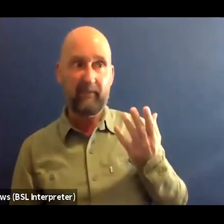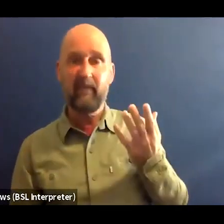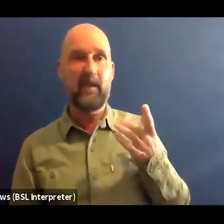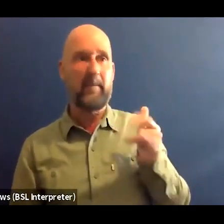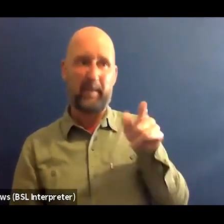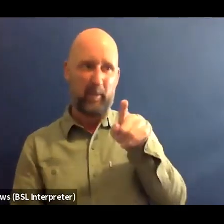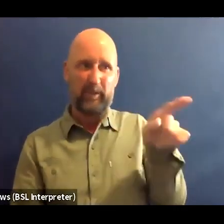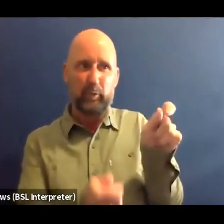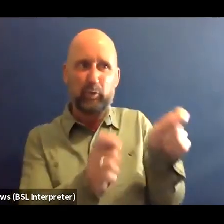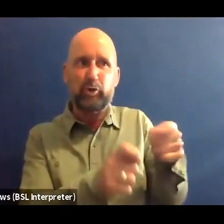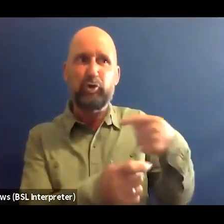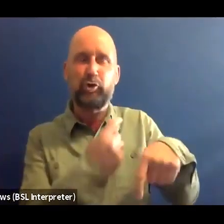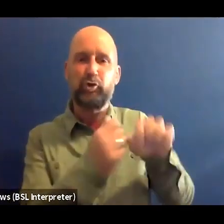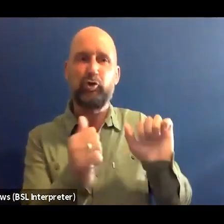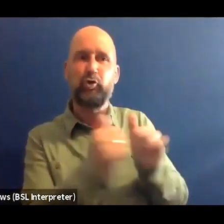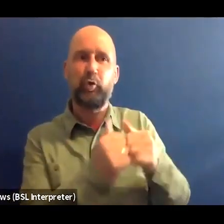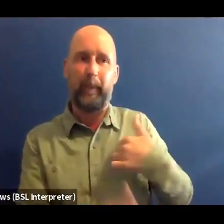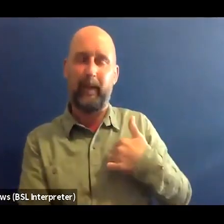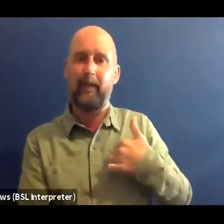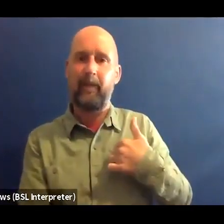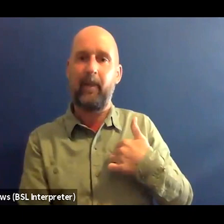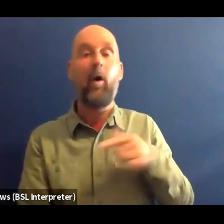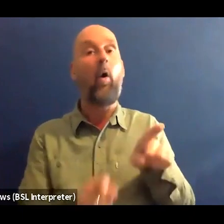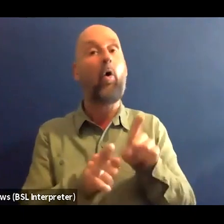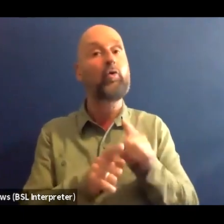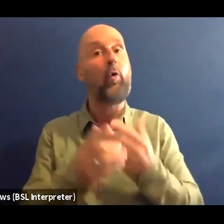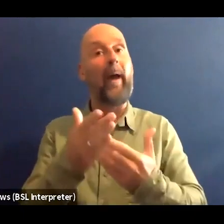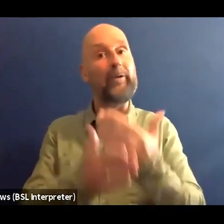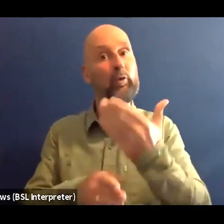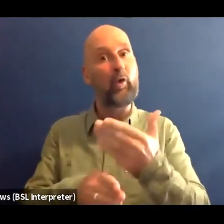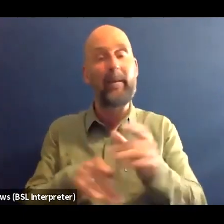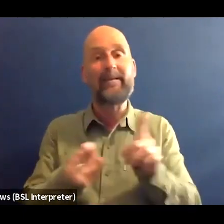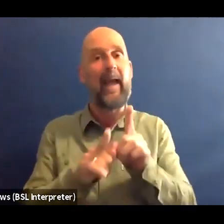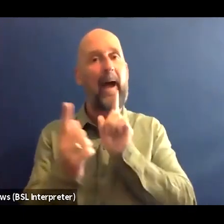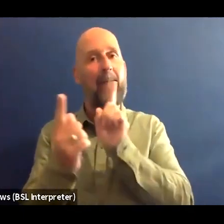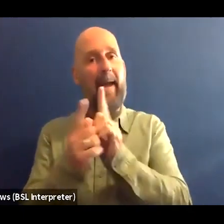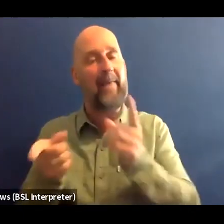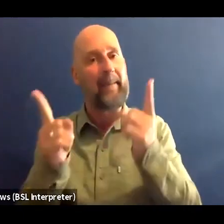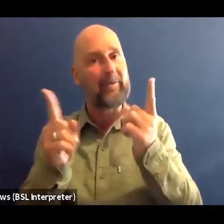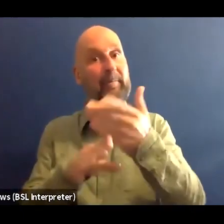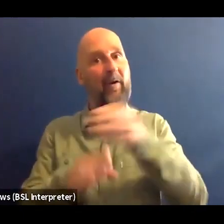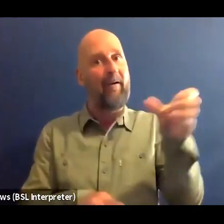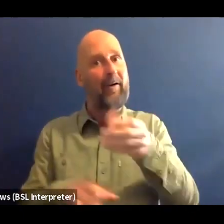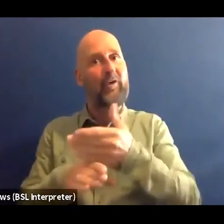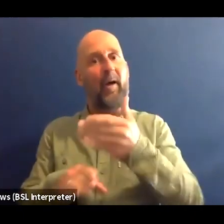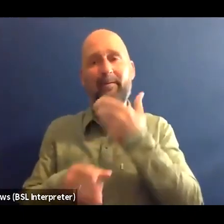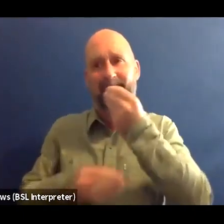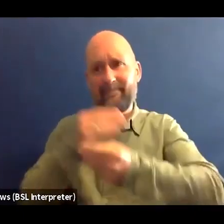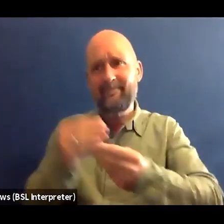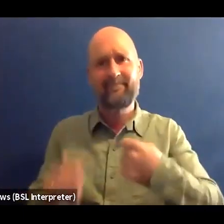some adjustments. I did that before this job as well that I'm currently in. I met with my manager and kind of talked to them